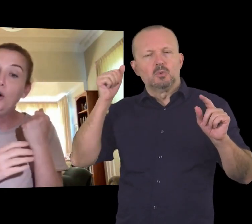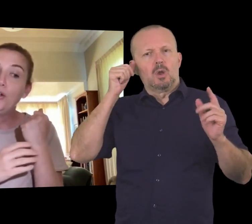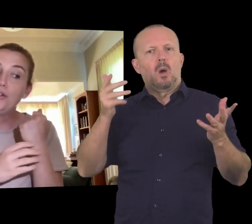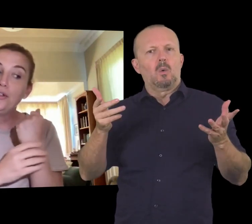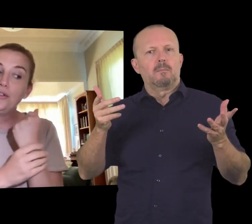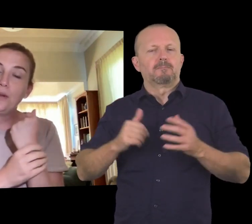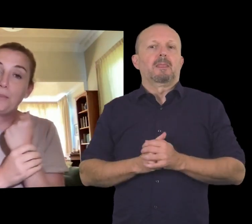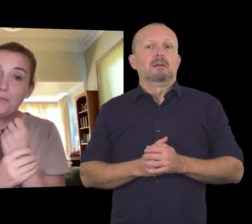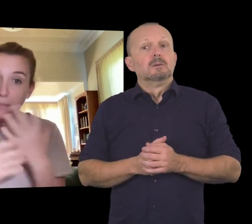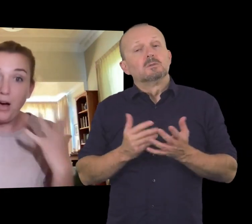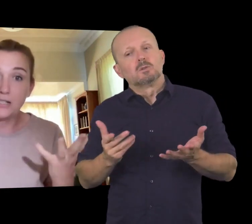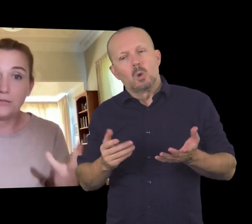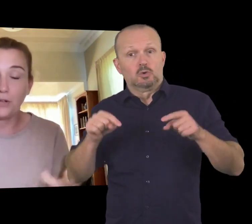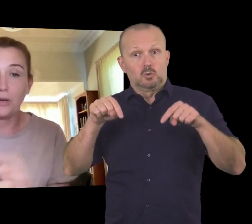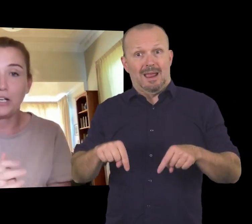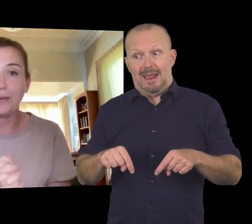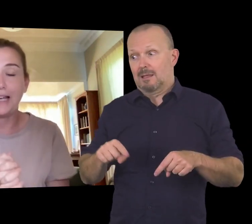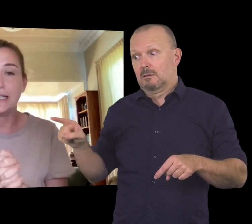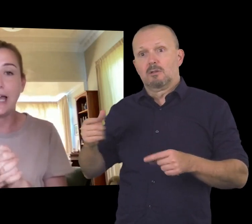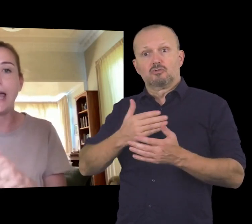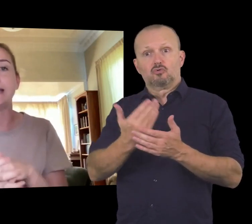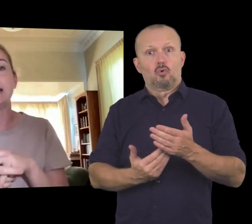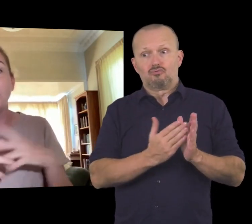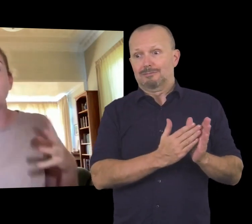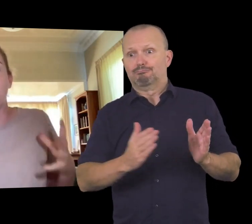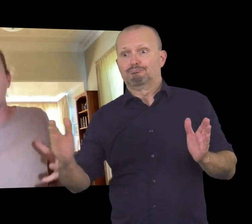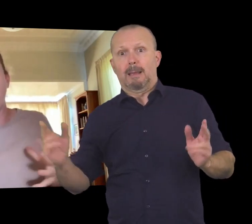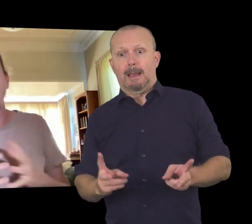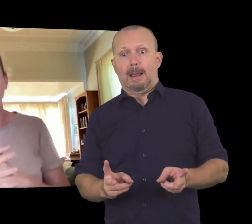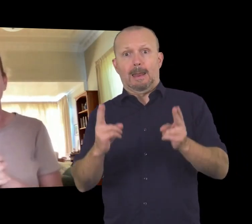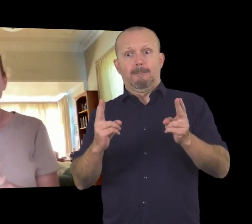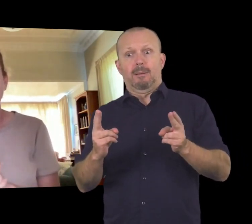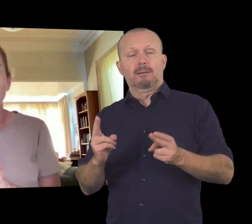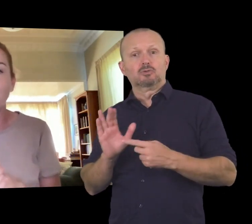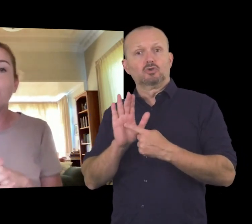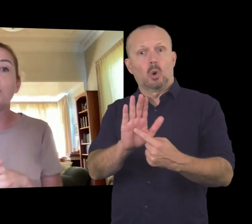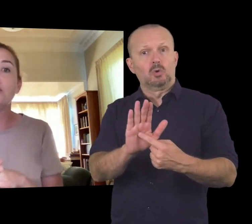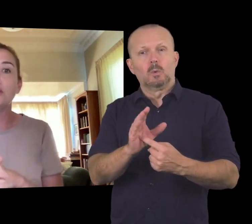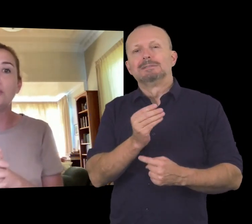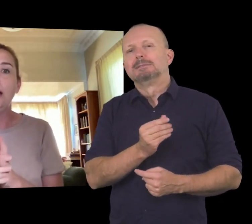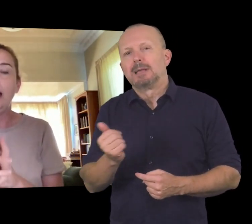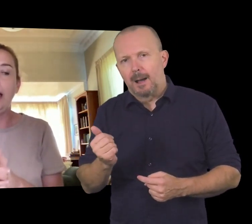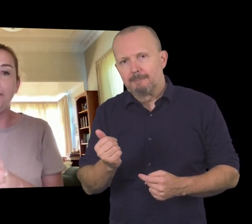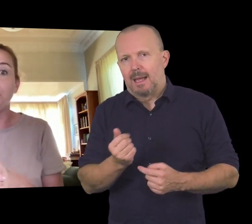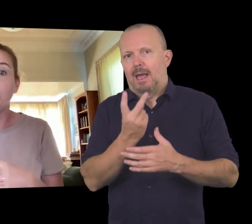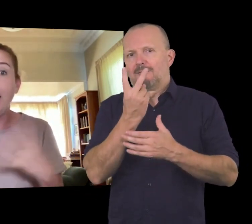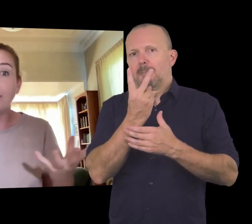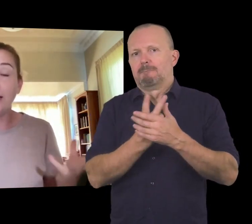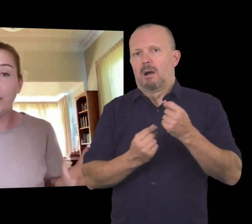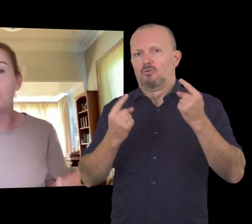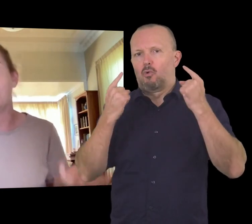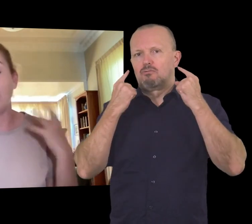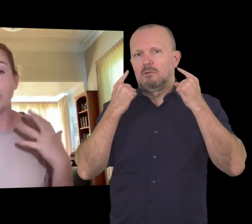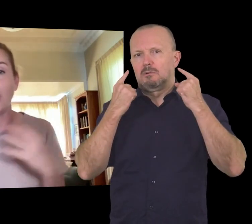the parts of that we're going to play today, some of them do have binaural sound. So if you do